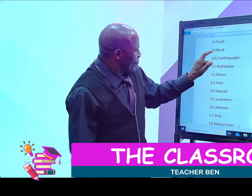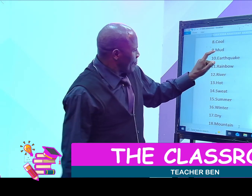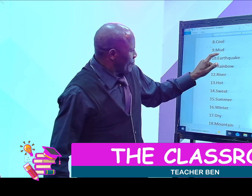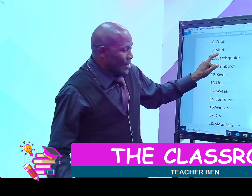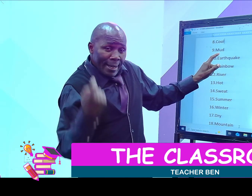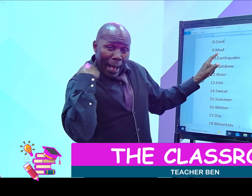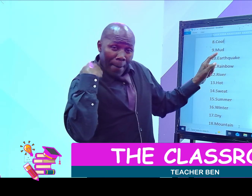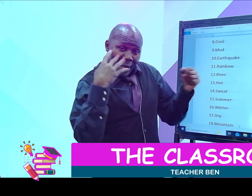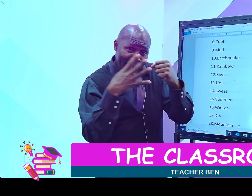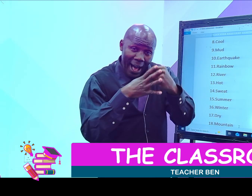Number 9,